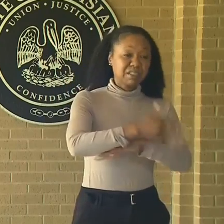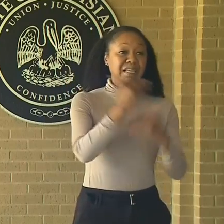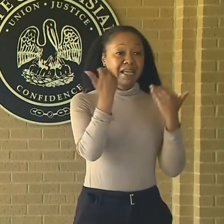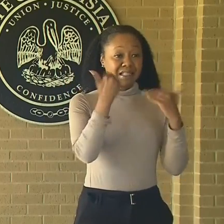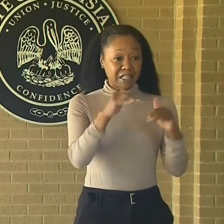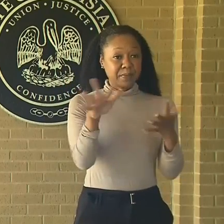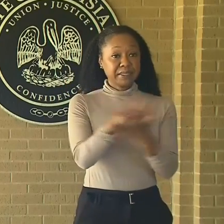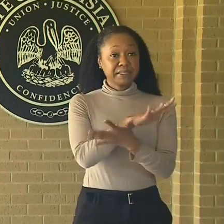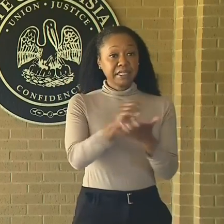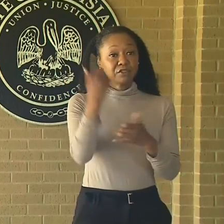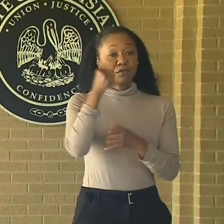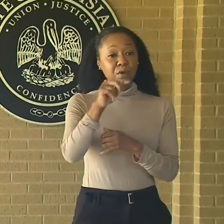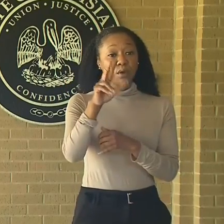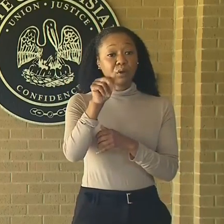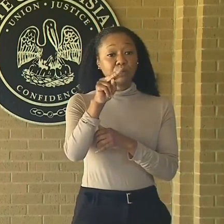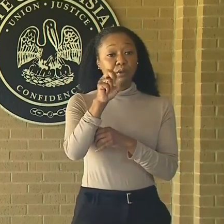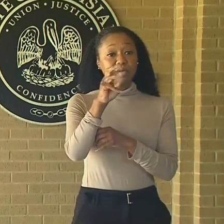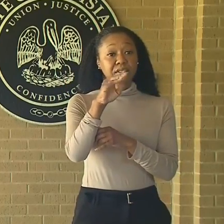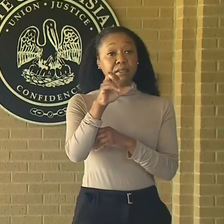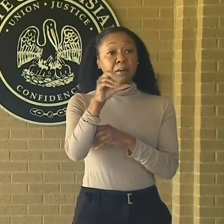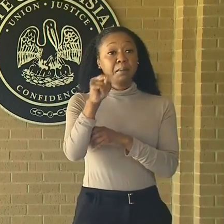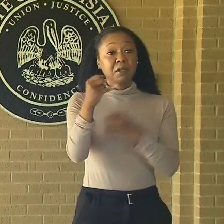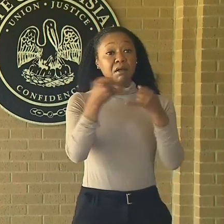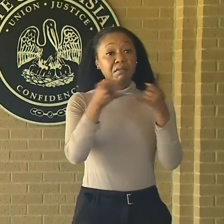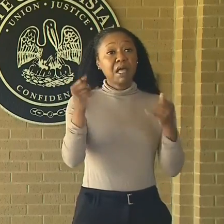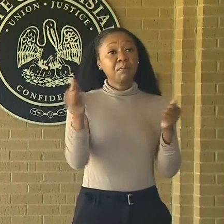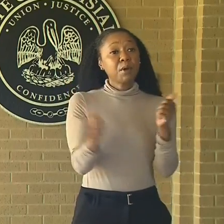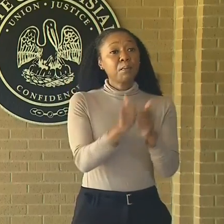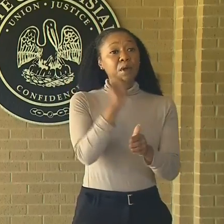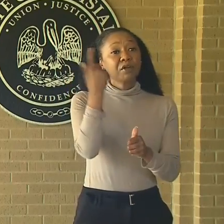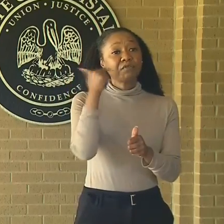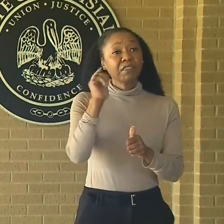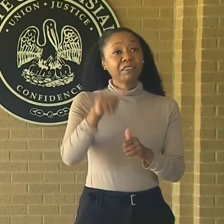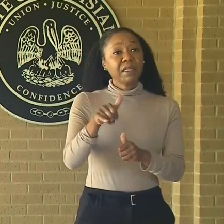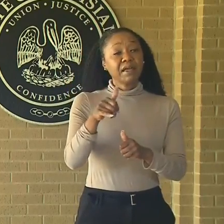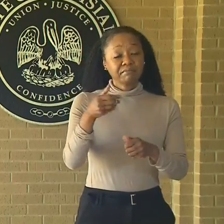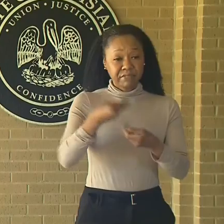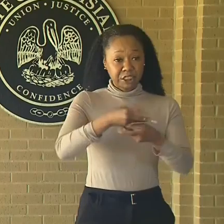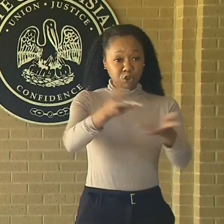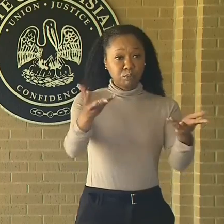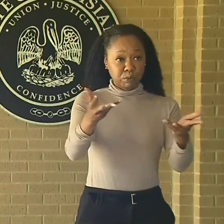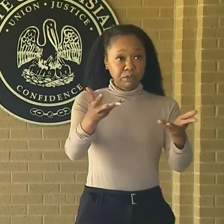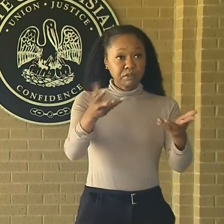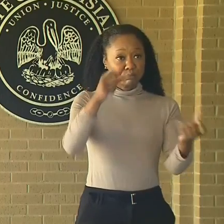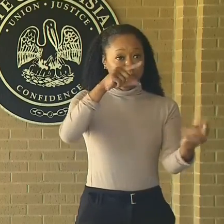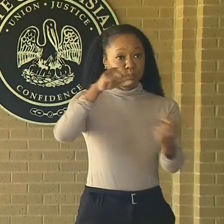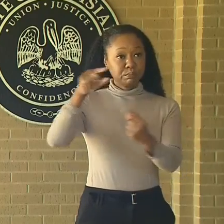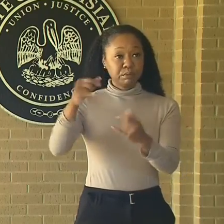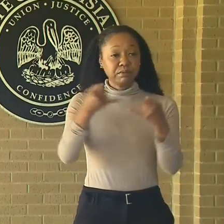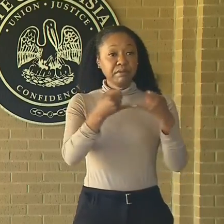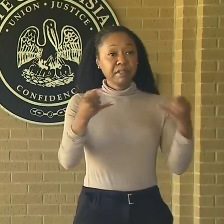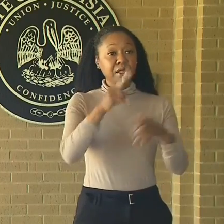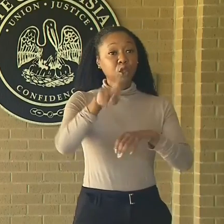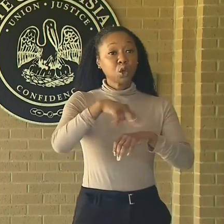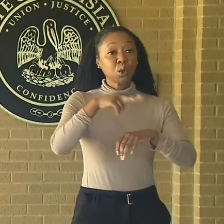to transmission lines, but most of it appears to be to the distribution lines, the normal